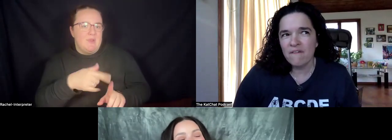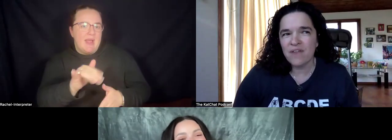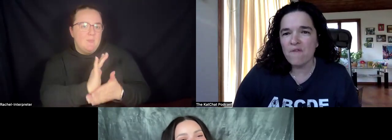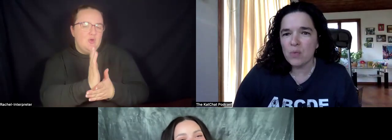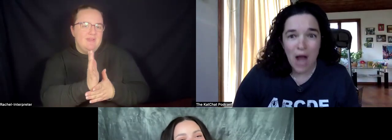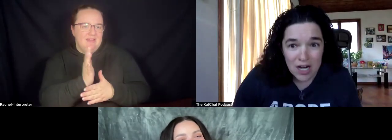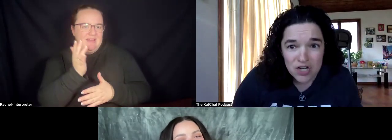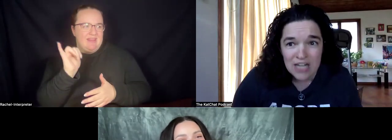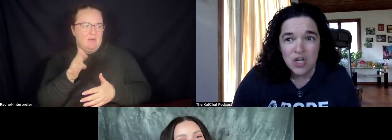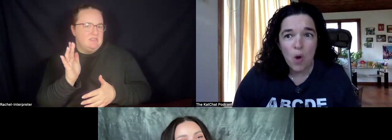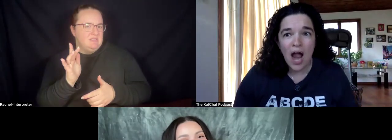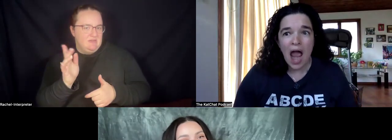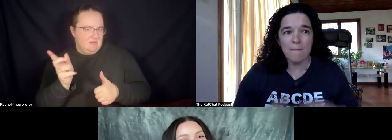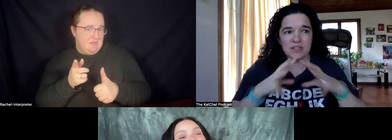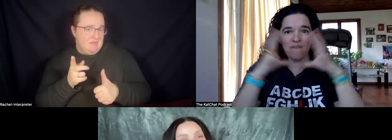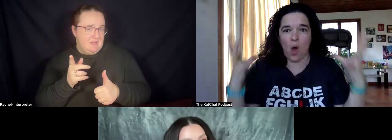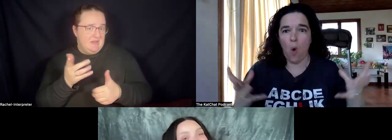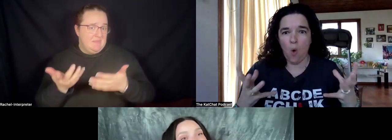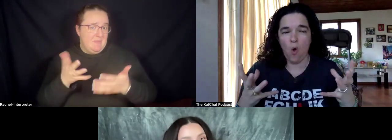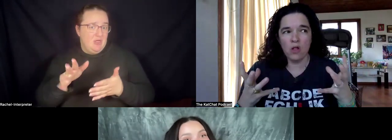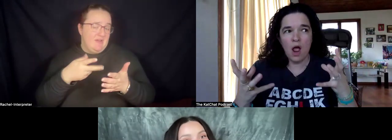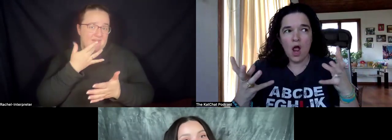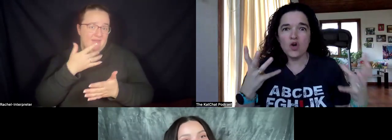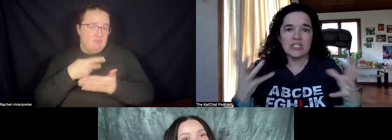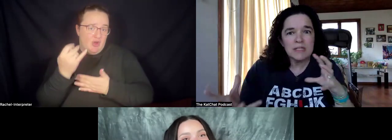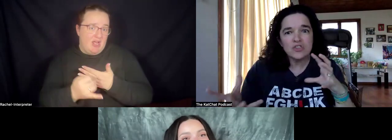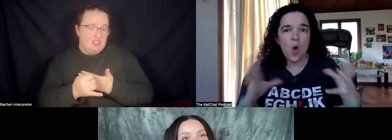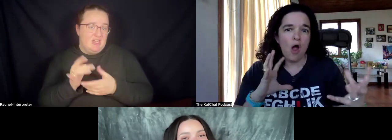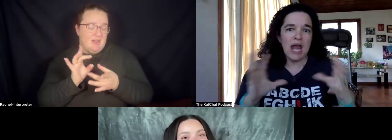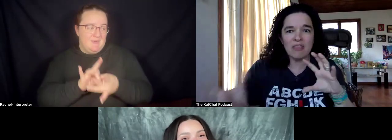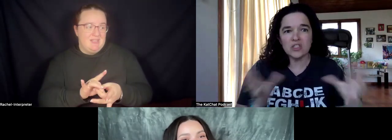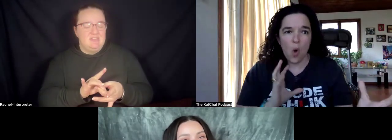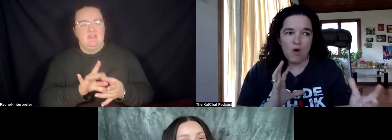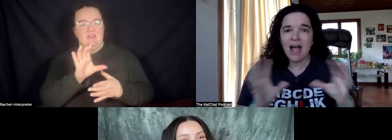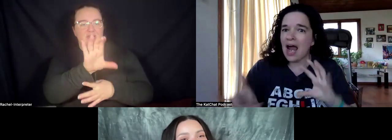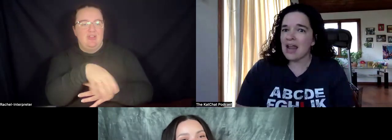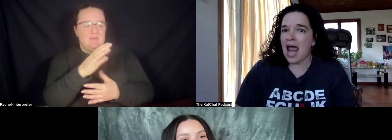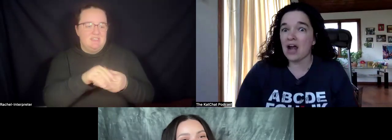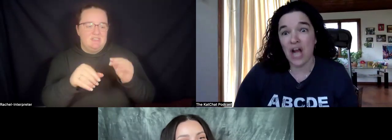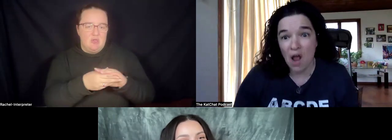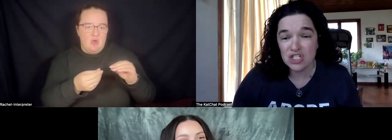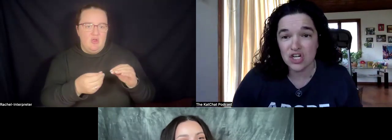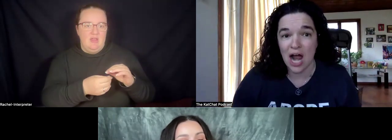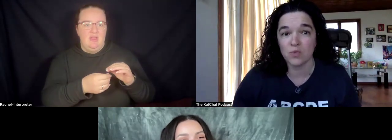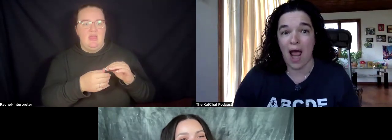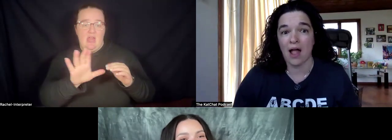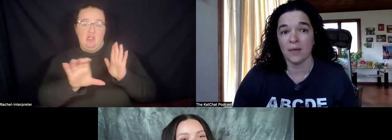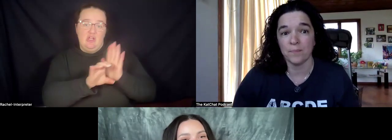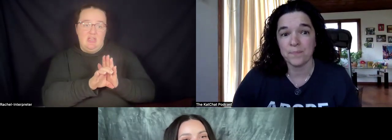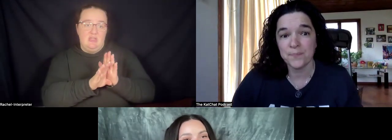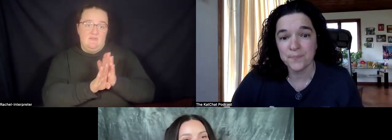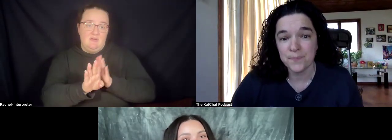your favorite projects to work on because of the whole Mhm. Christmas story and the storyline and the character as